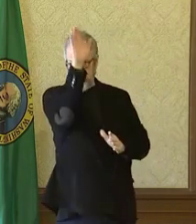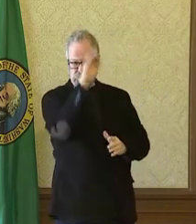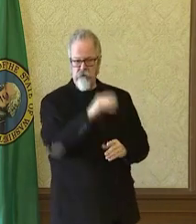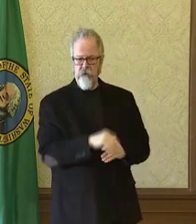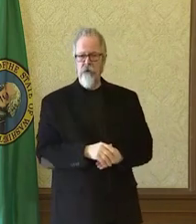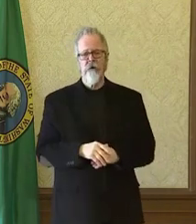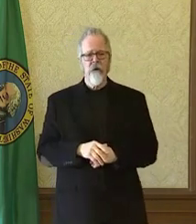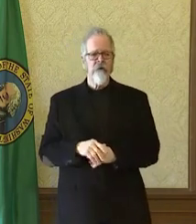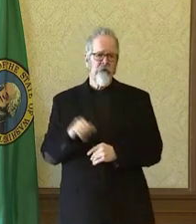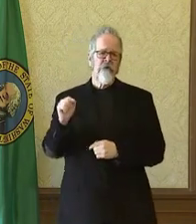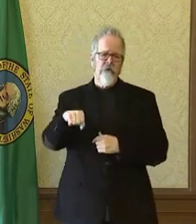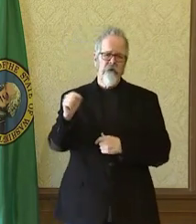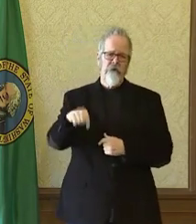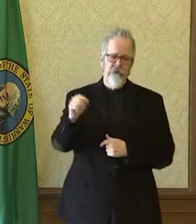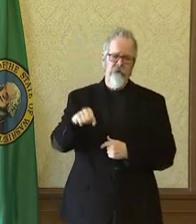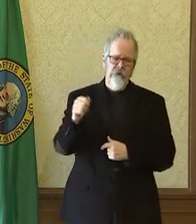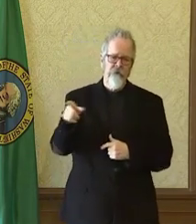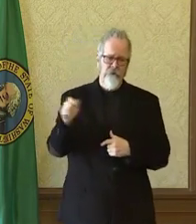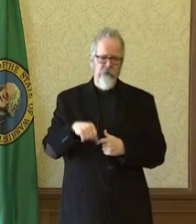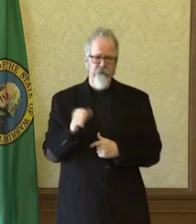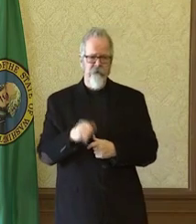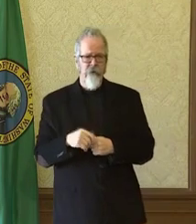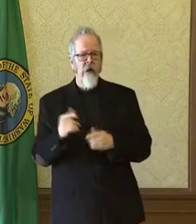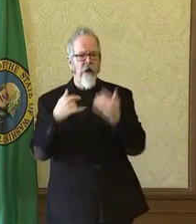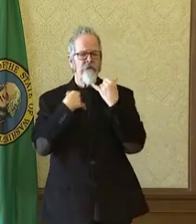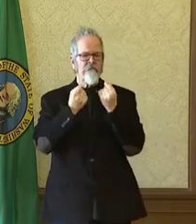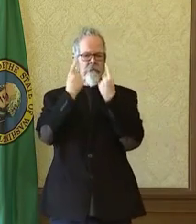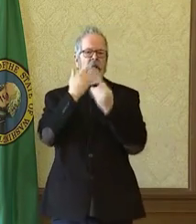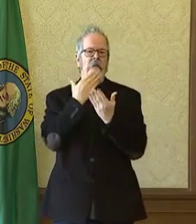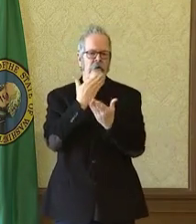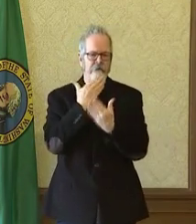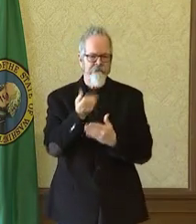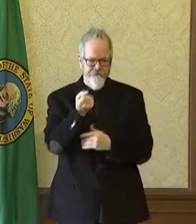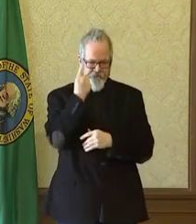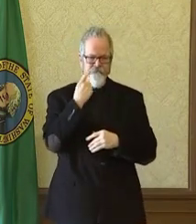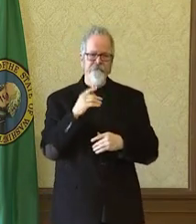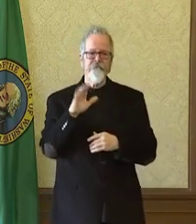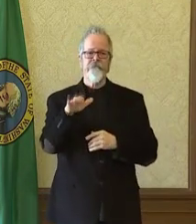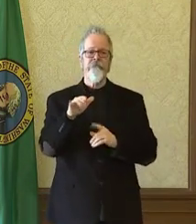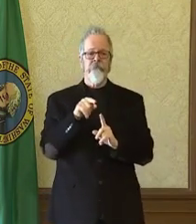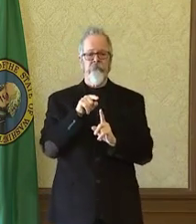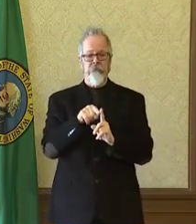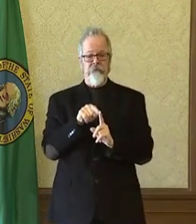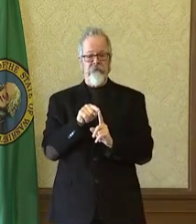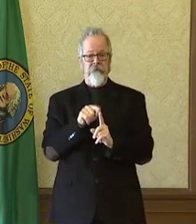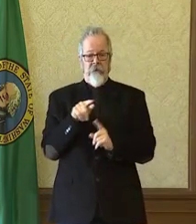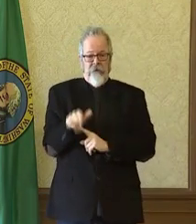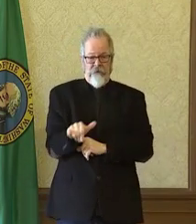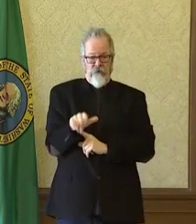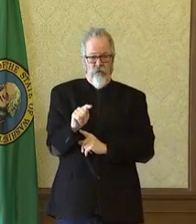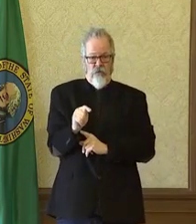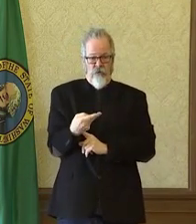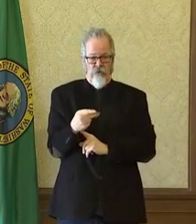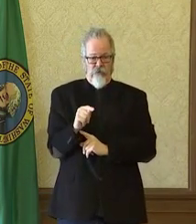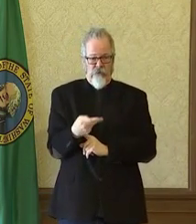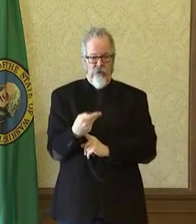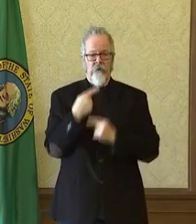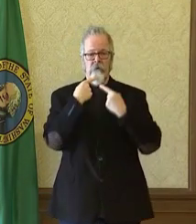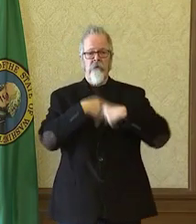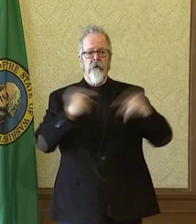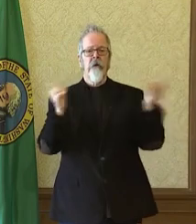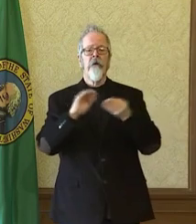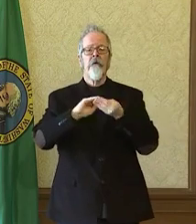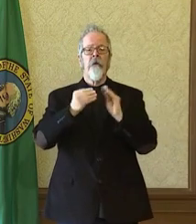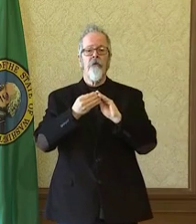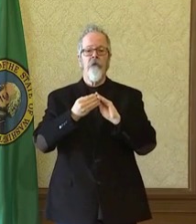week's numbers versus this week's numbers. We're sort of generally a week delayed on that. I can tell you in terms of